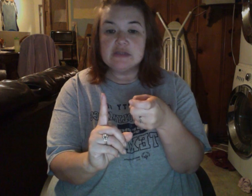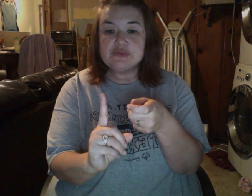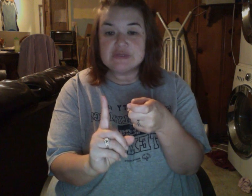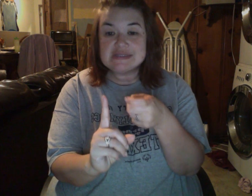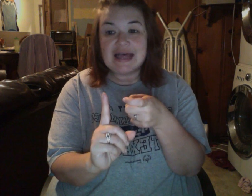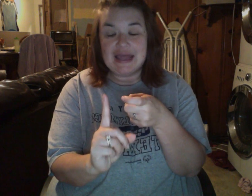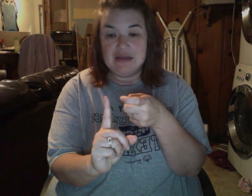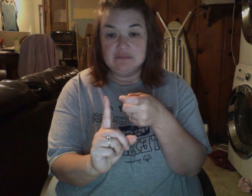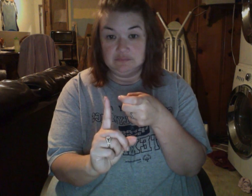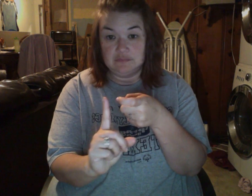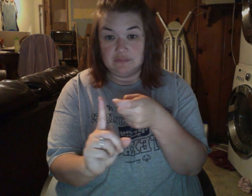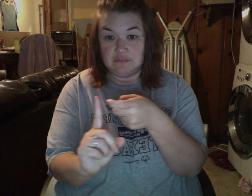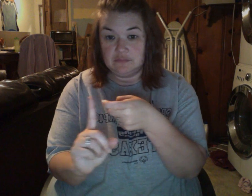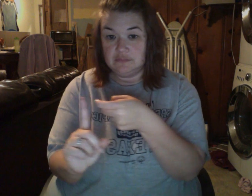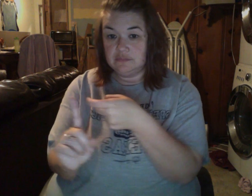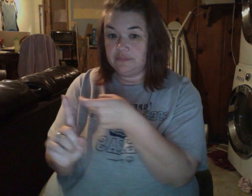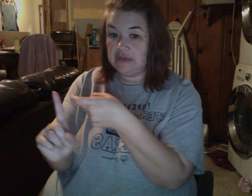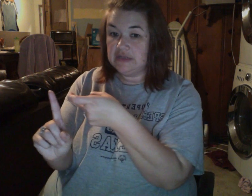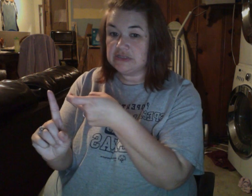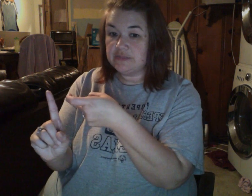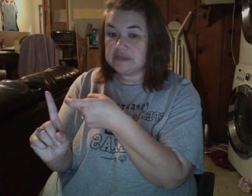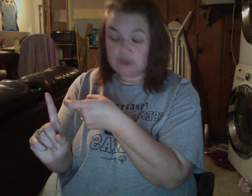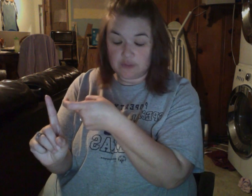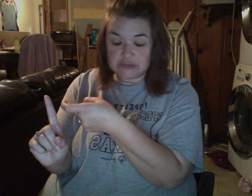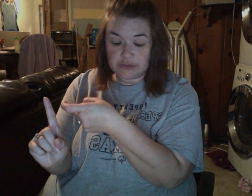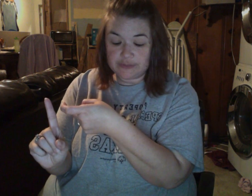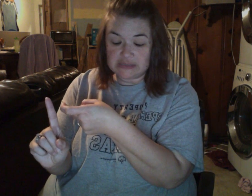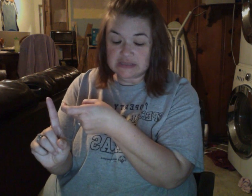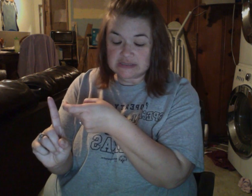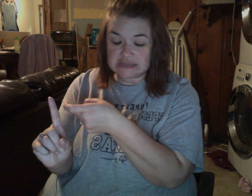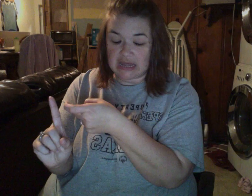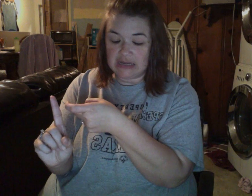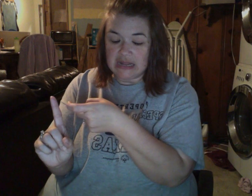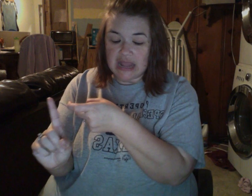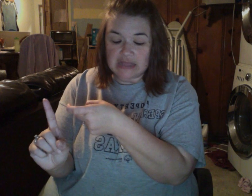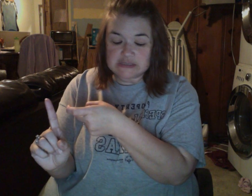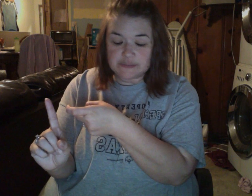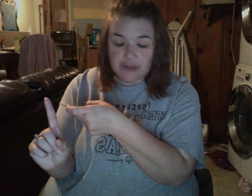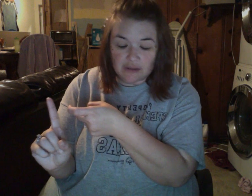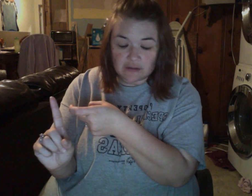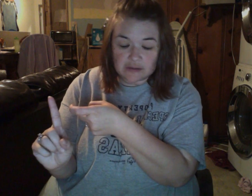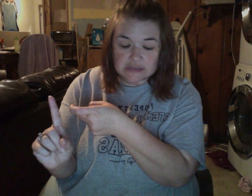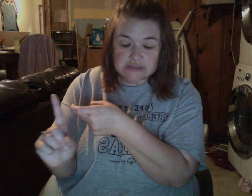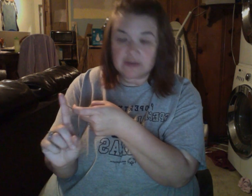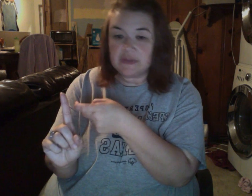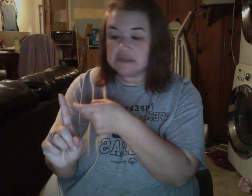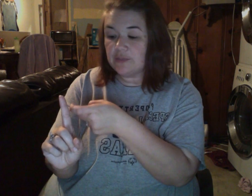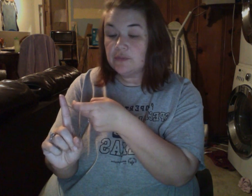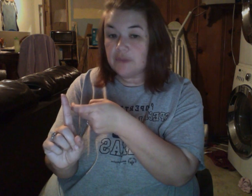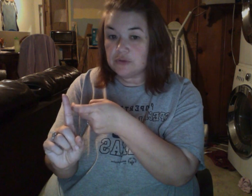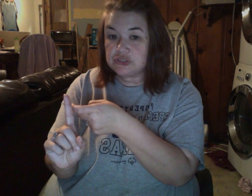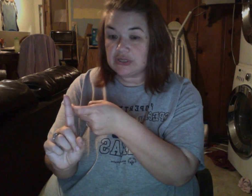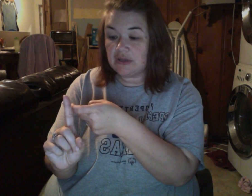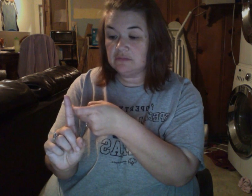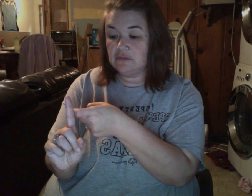the side. Pay attention, my palm is going to be to the side, and to pick on is going to be a double motion.